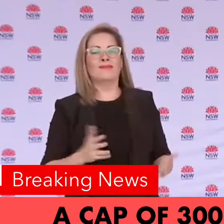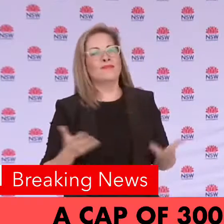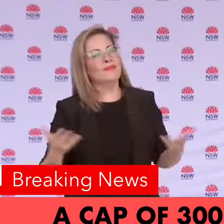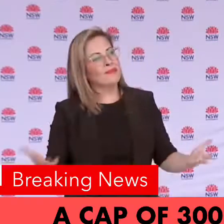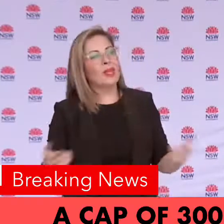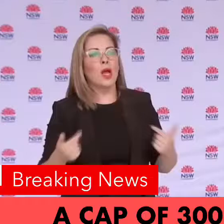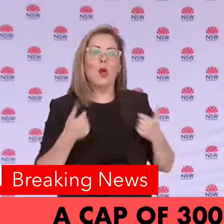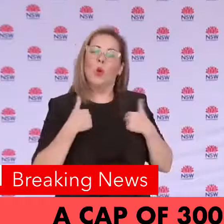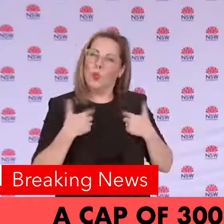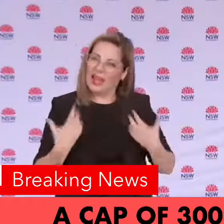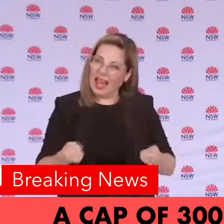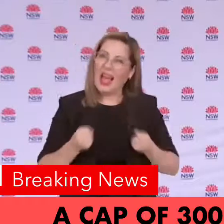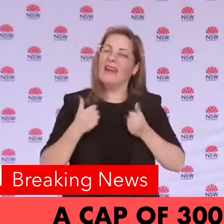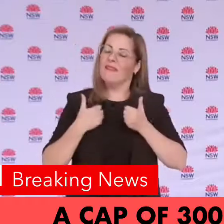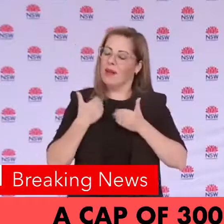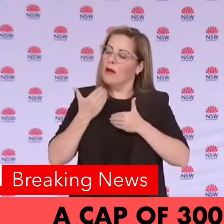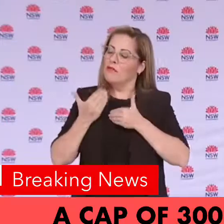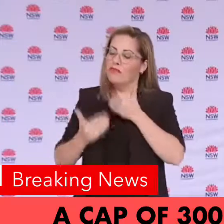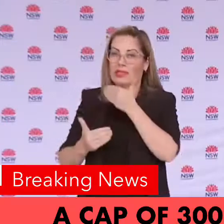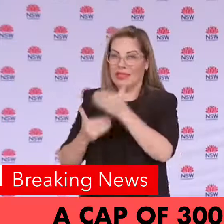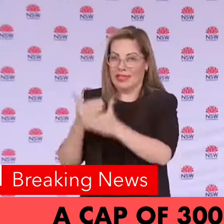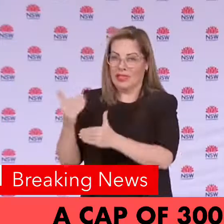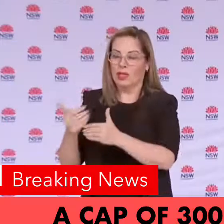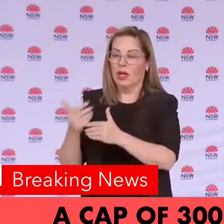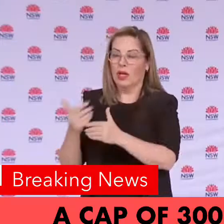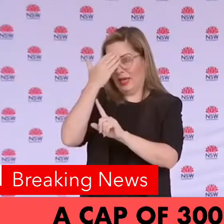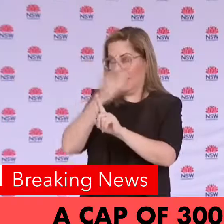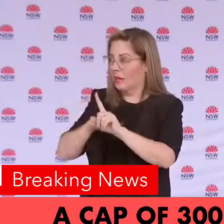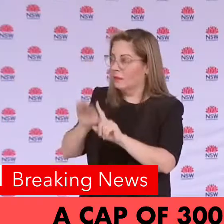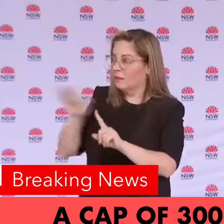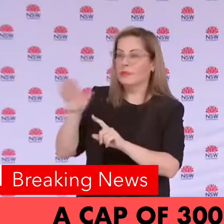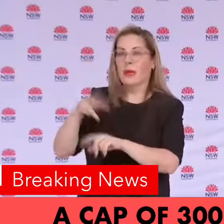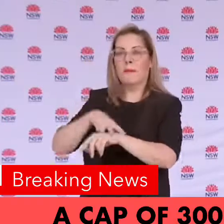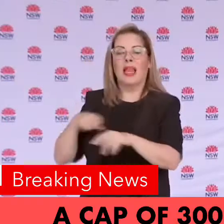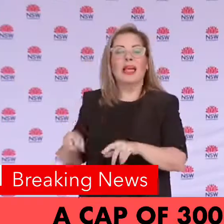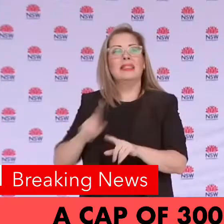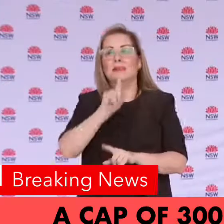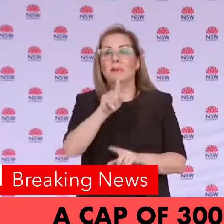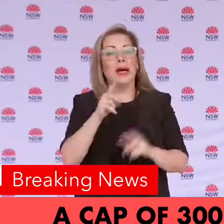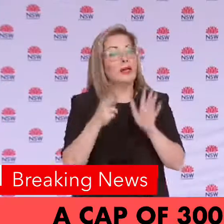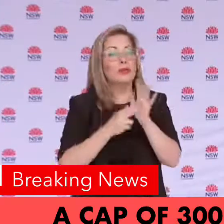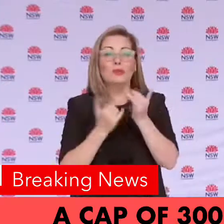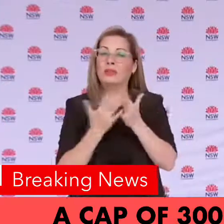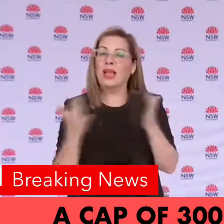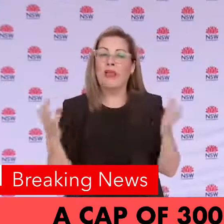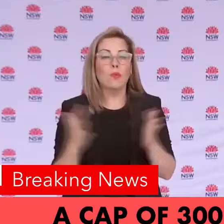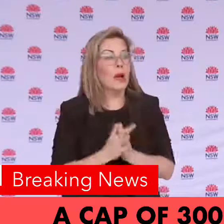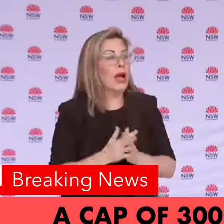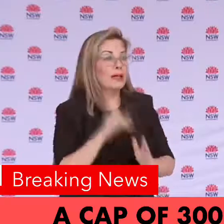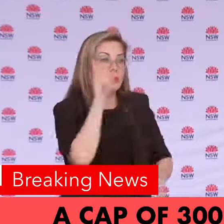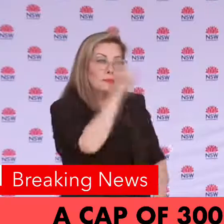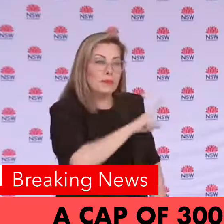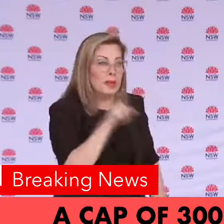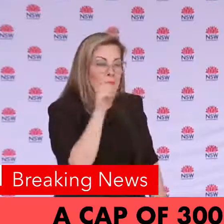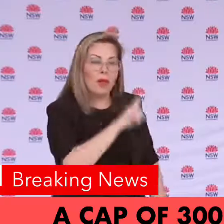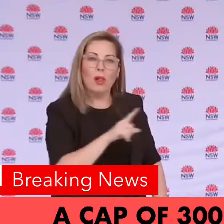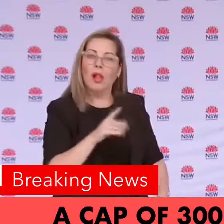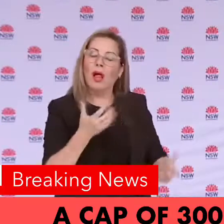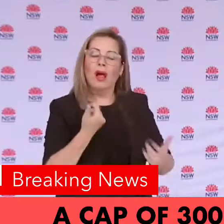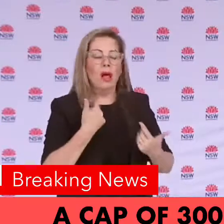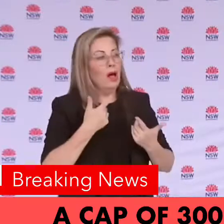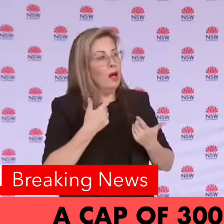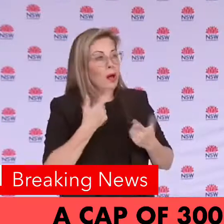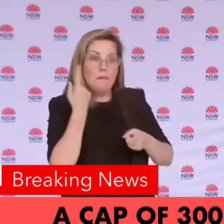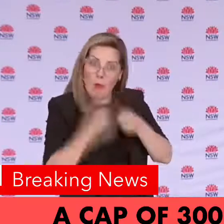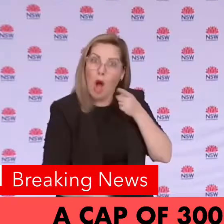community has generally been incredibly positive and compliant. You know, there have been cases where we've had to involve police,